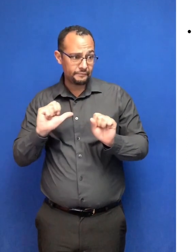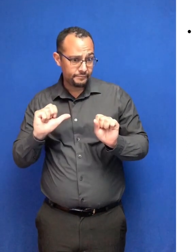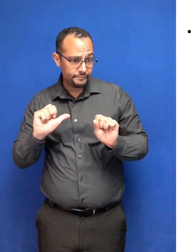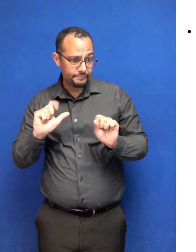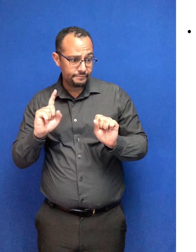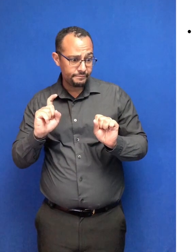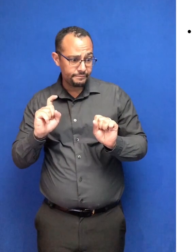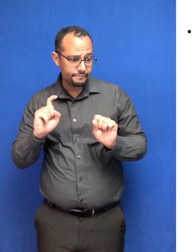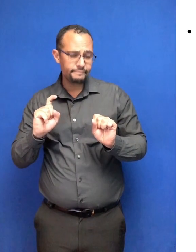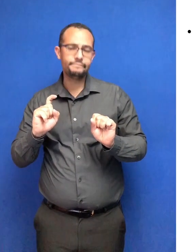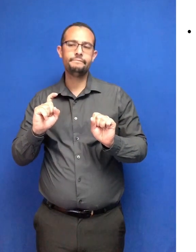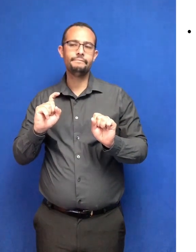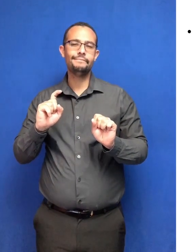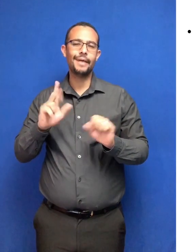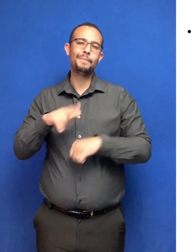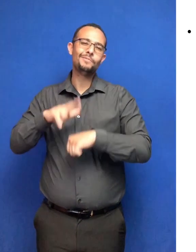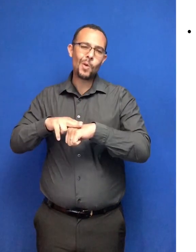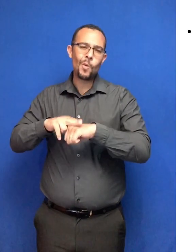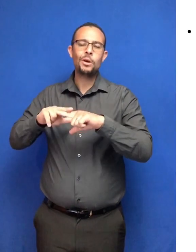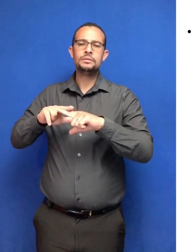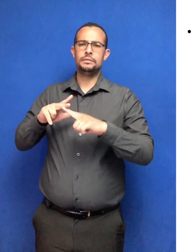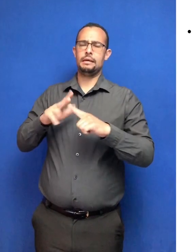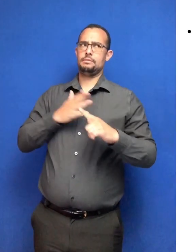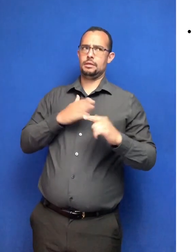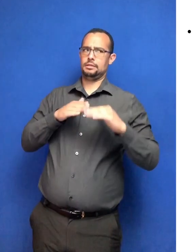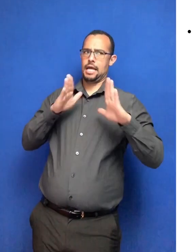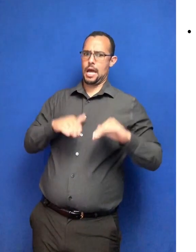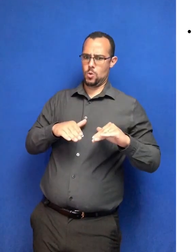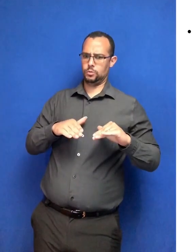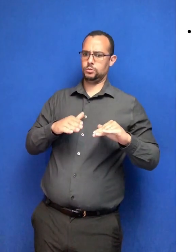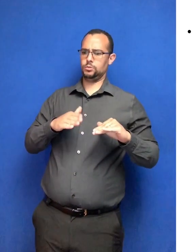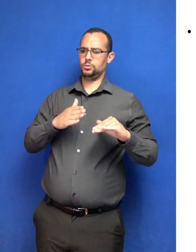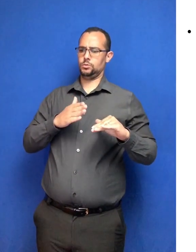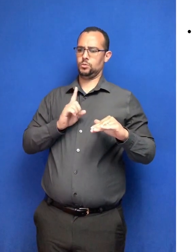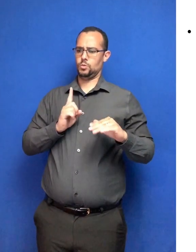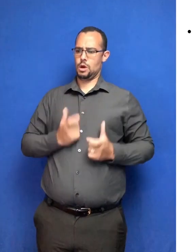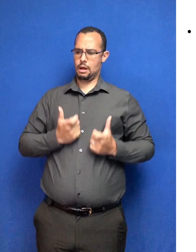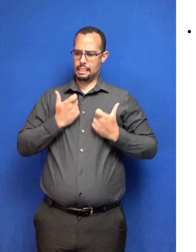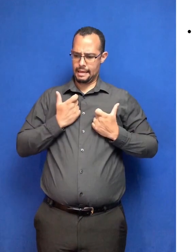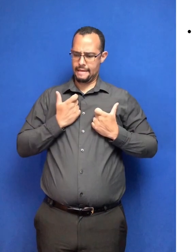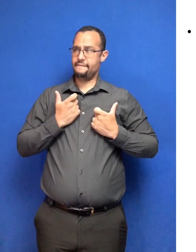With the storm that is coming and its level, how safe is your home?